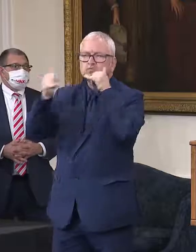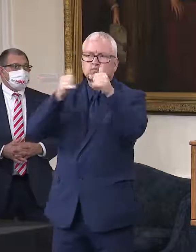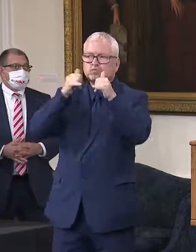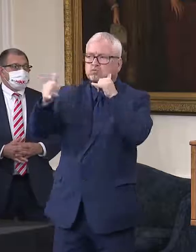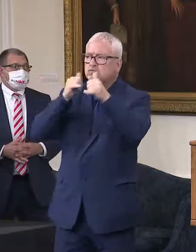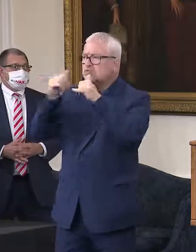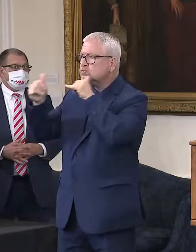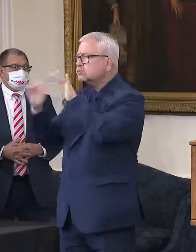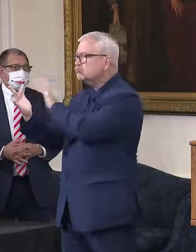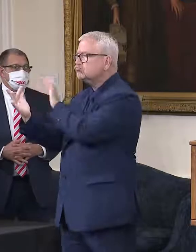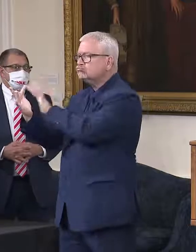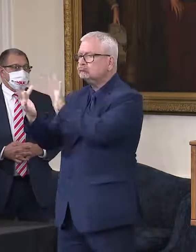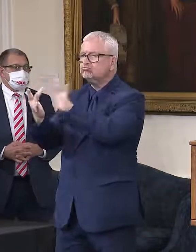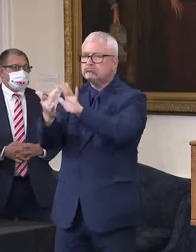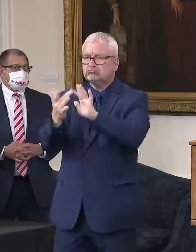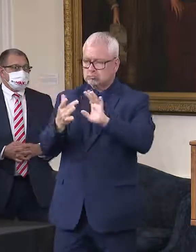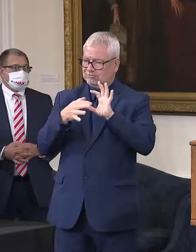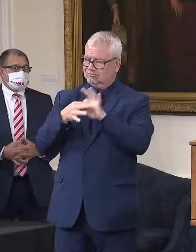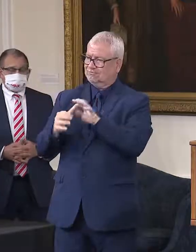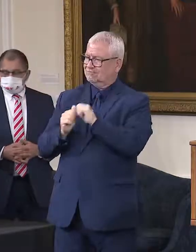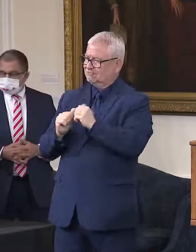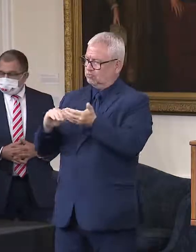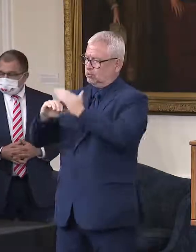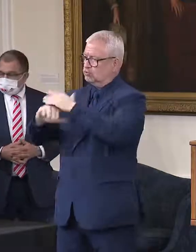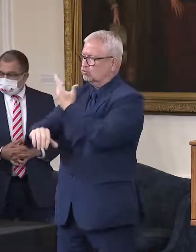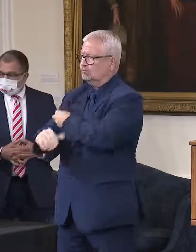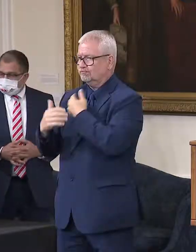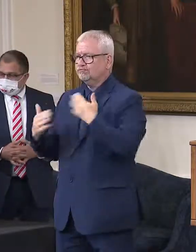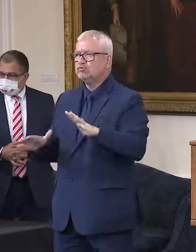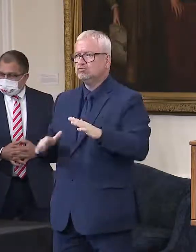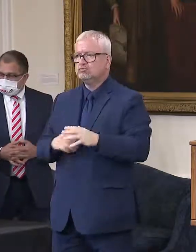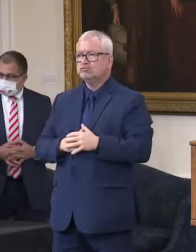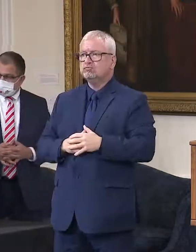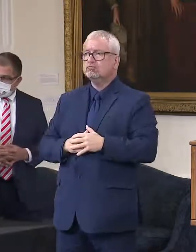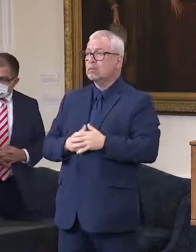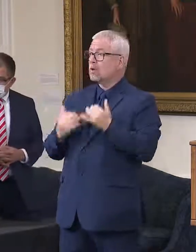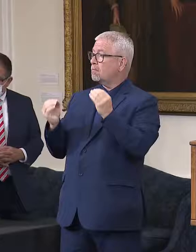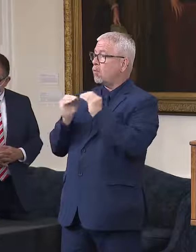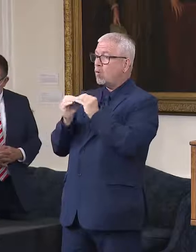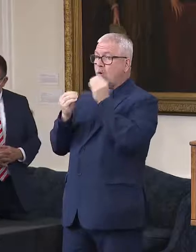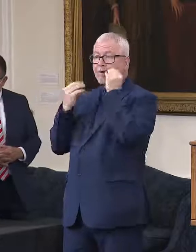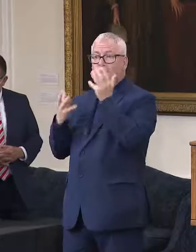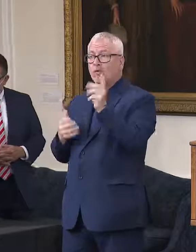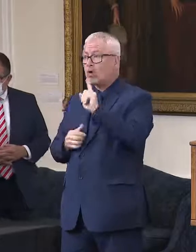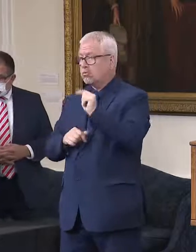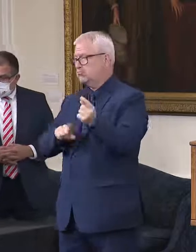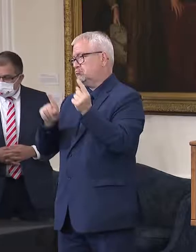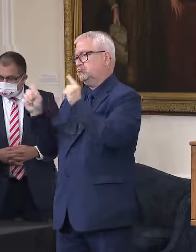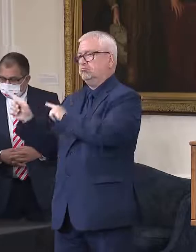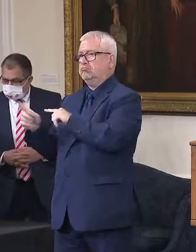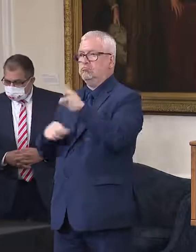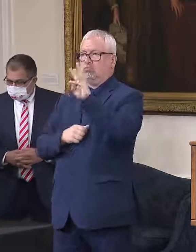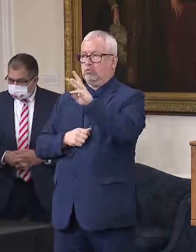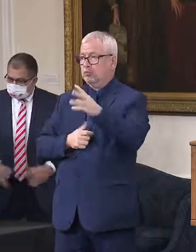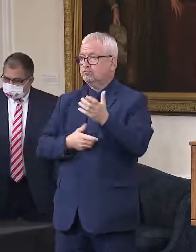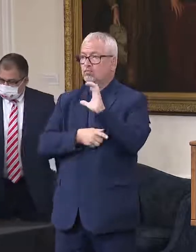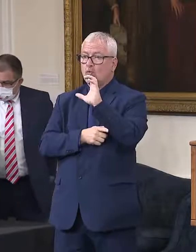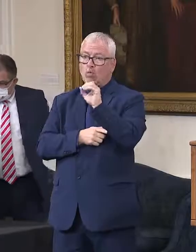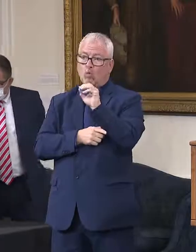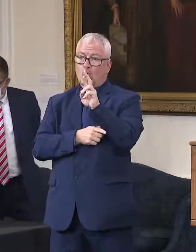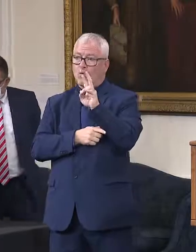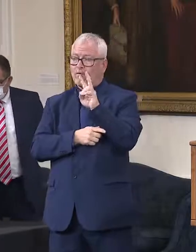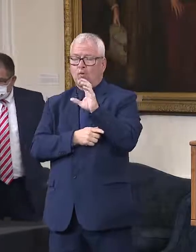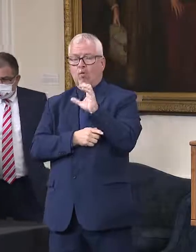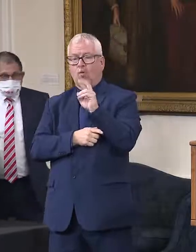shots. You can visit covidvax.maryland.gov to find out where boosters are available nearest to